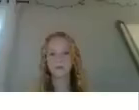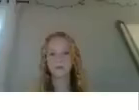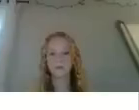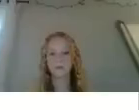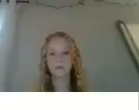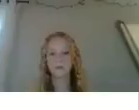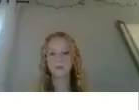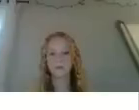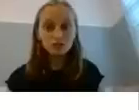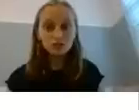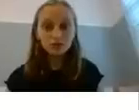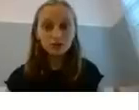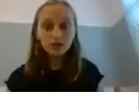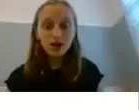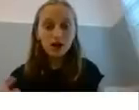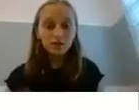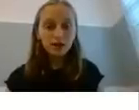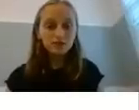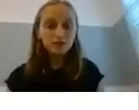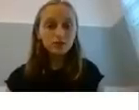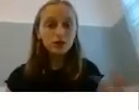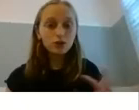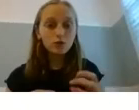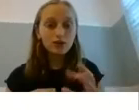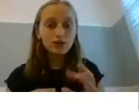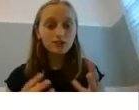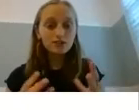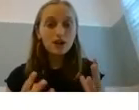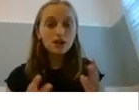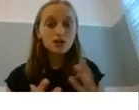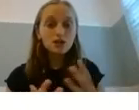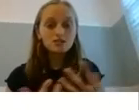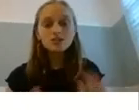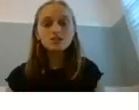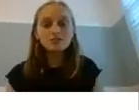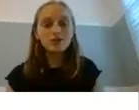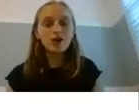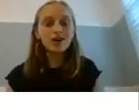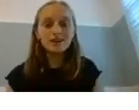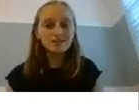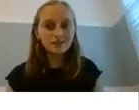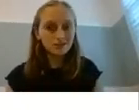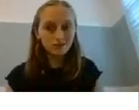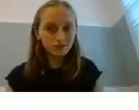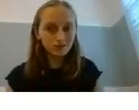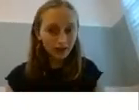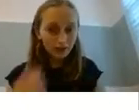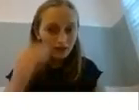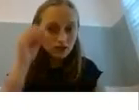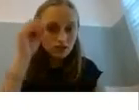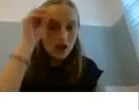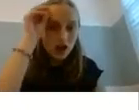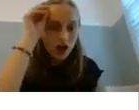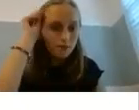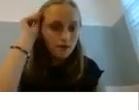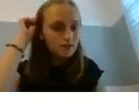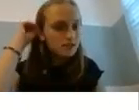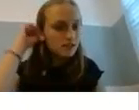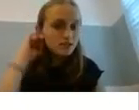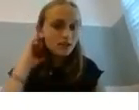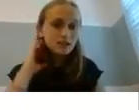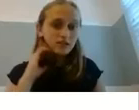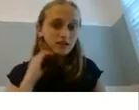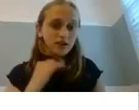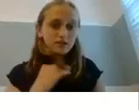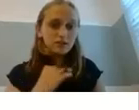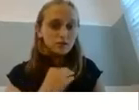was taken away because the interpreter um at his funeral was essentially a fraud and didn't know the language um and this